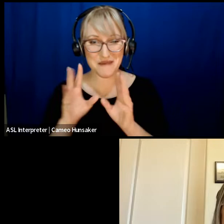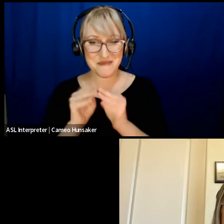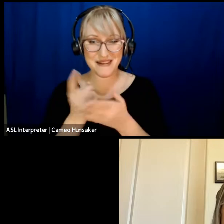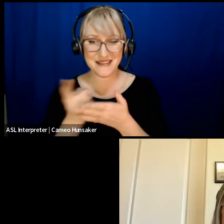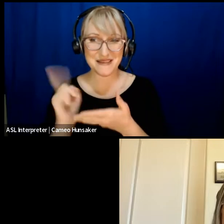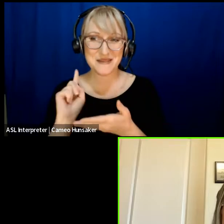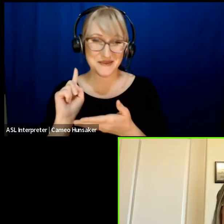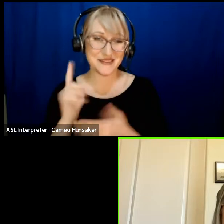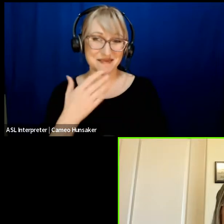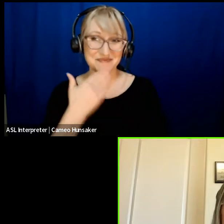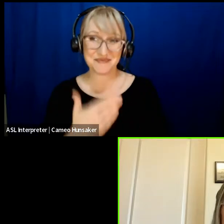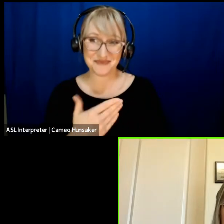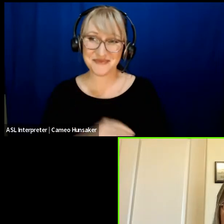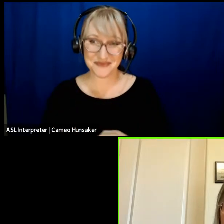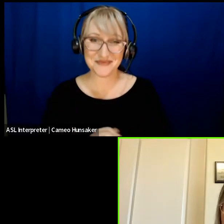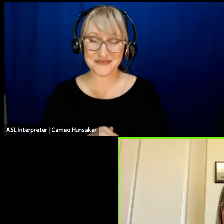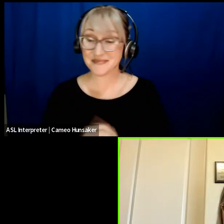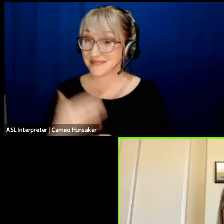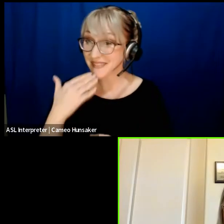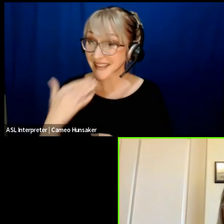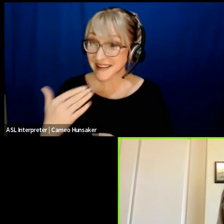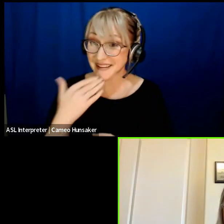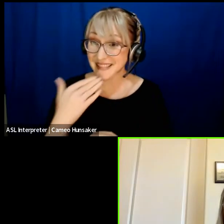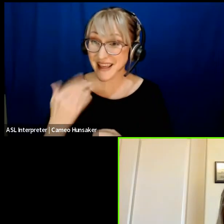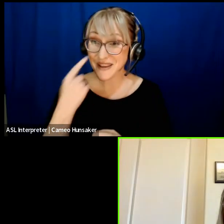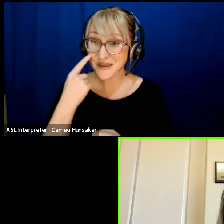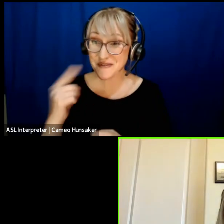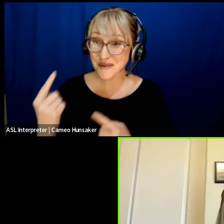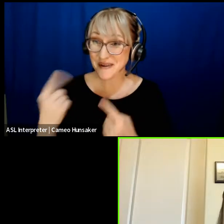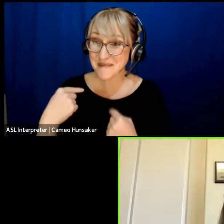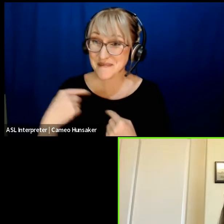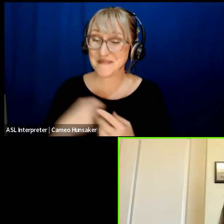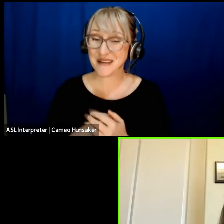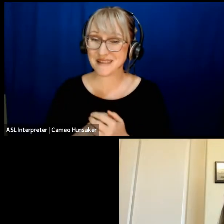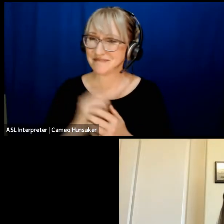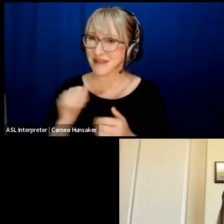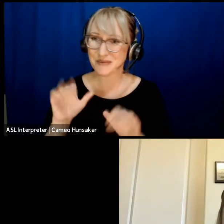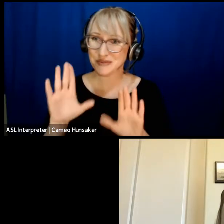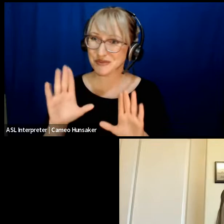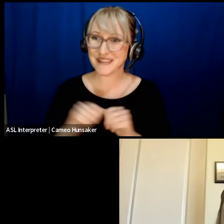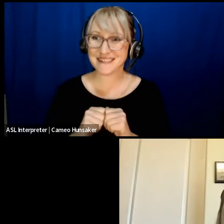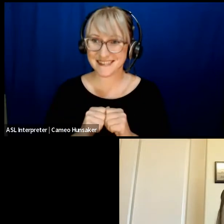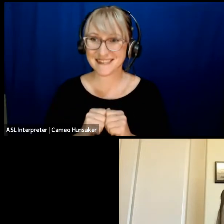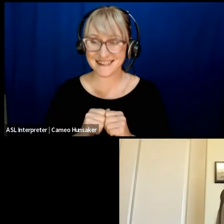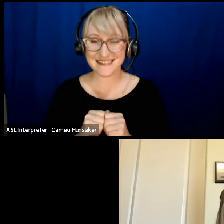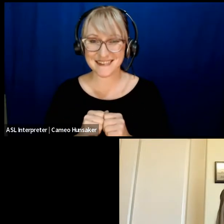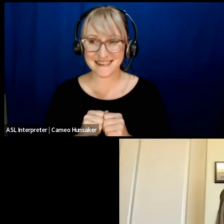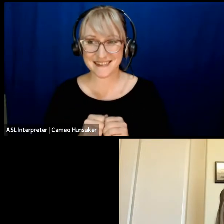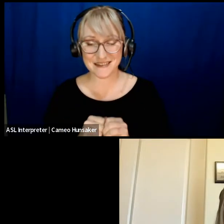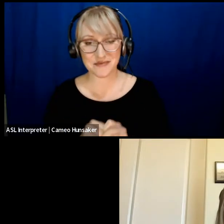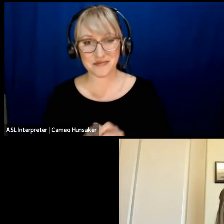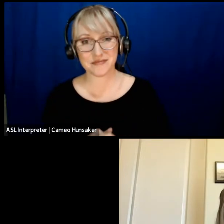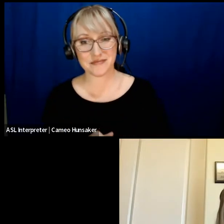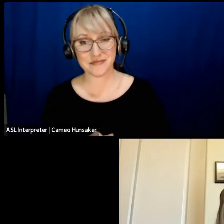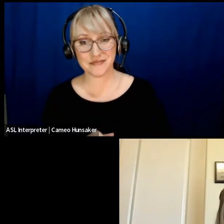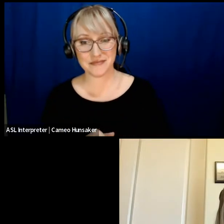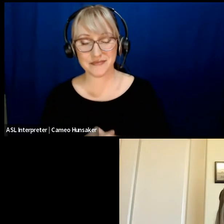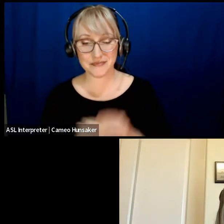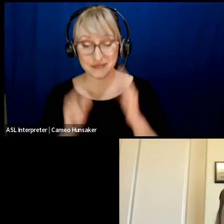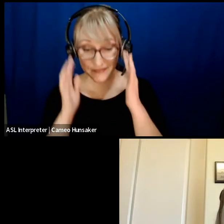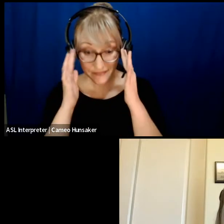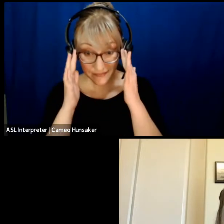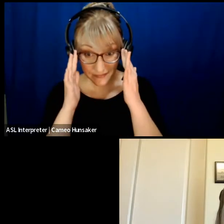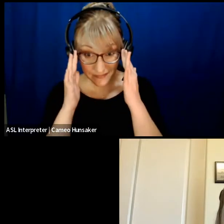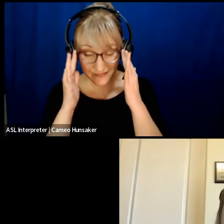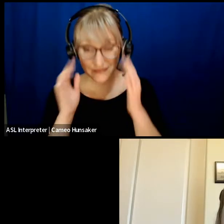week. So thank you. Thank you for taking the time and coming. It was great. Yeah. This is great. Thank you. All right.